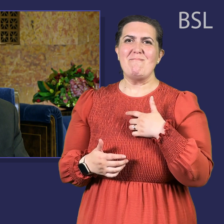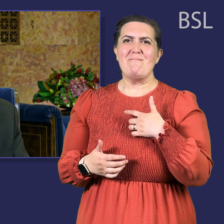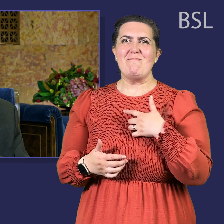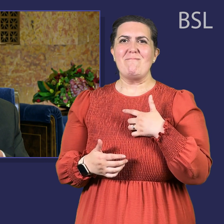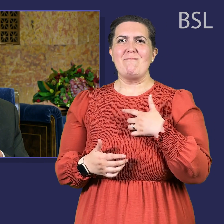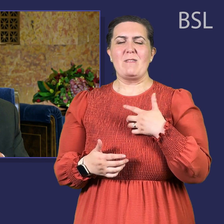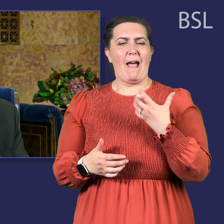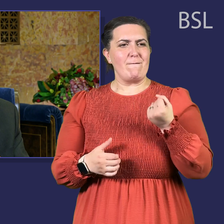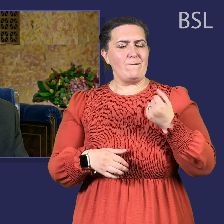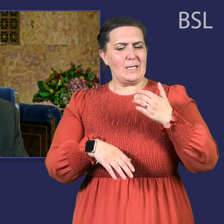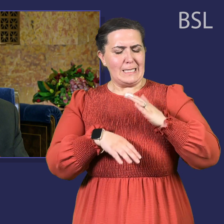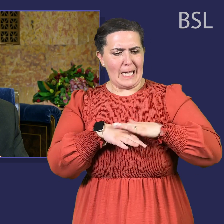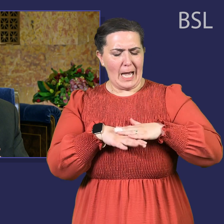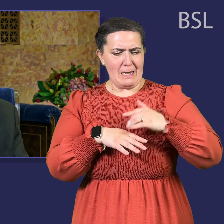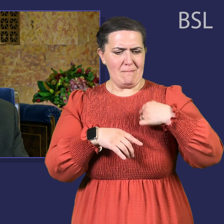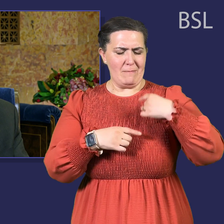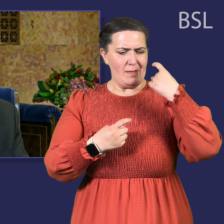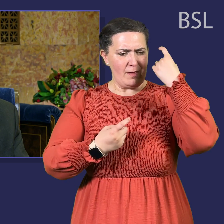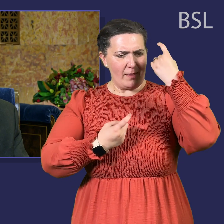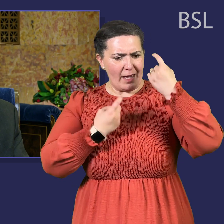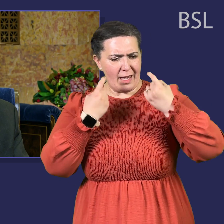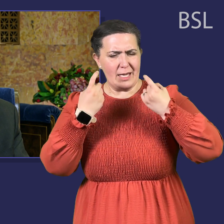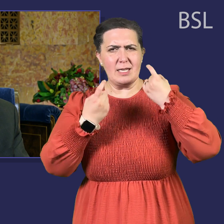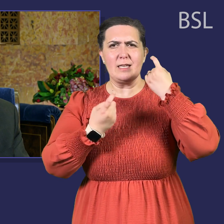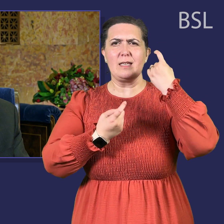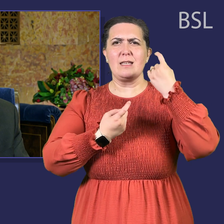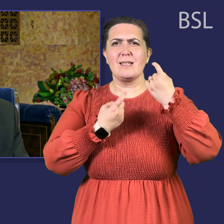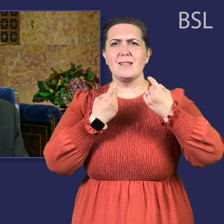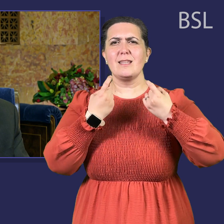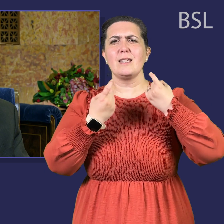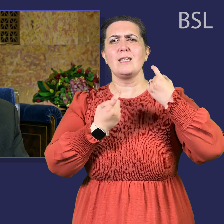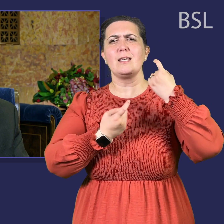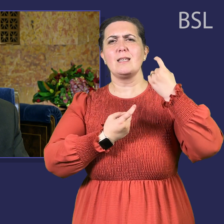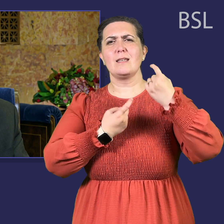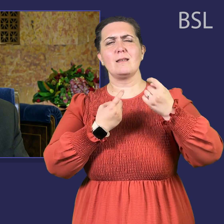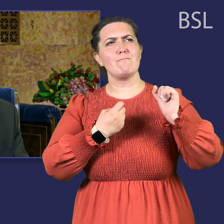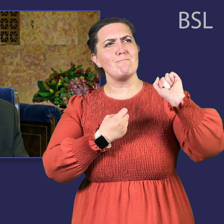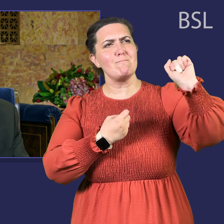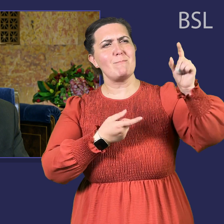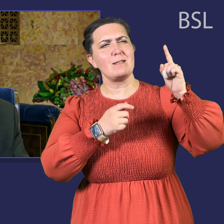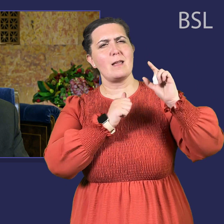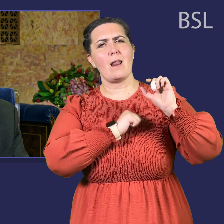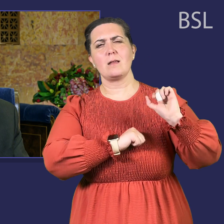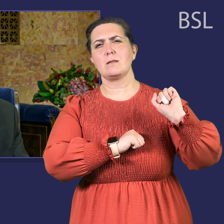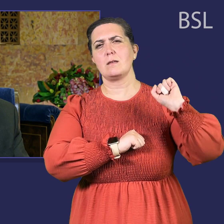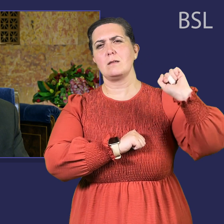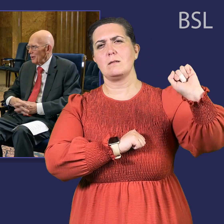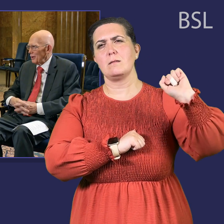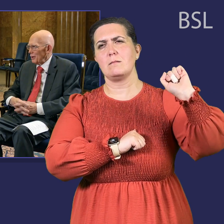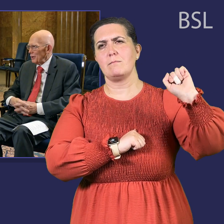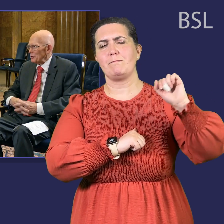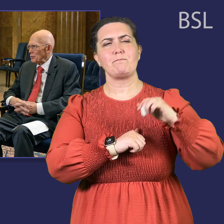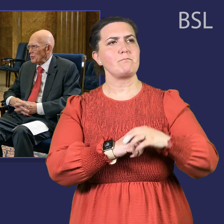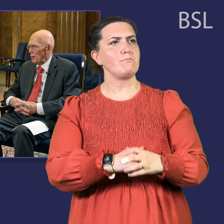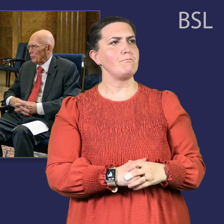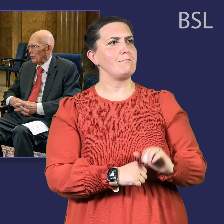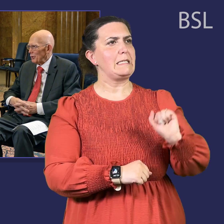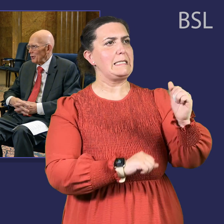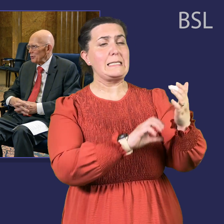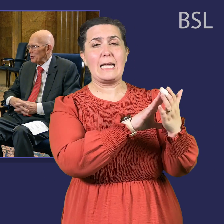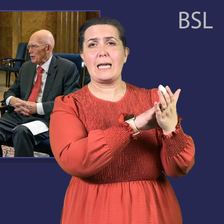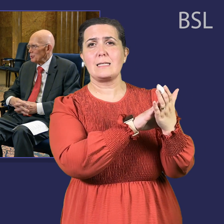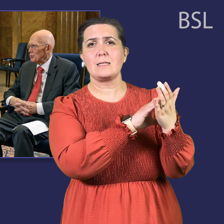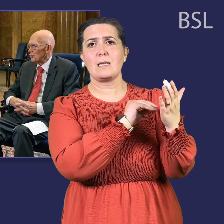have had some time to reflect on the greatness of this prophet. His